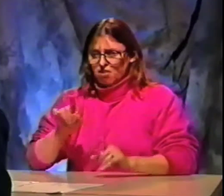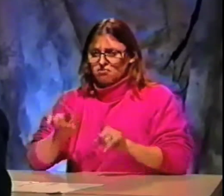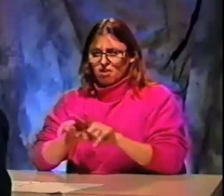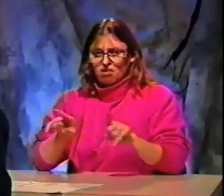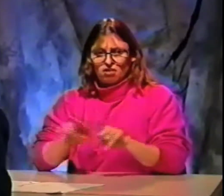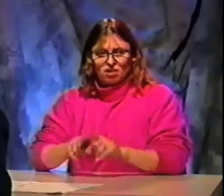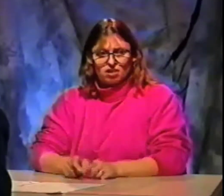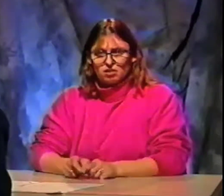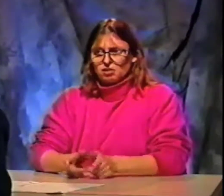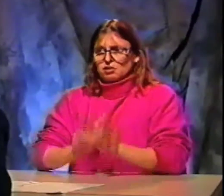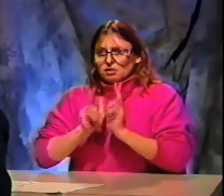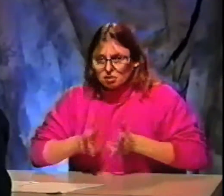Those kinds of kids,